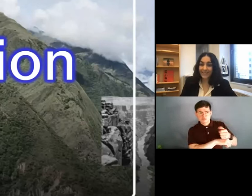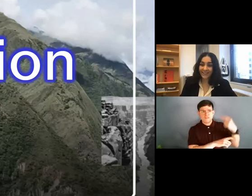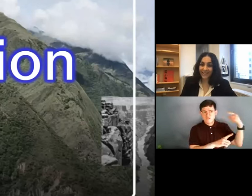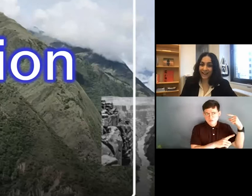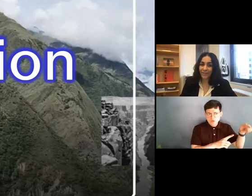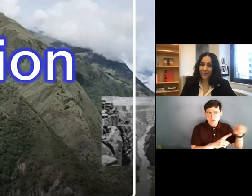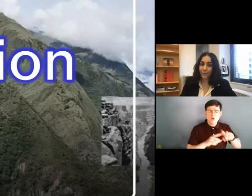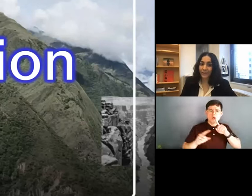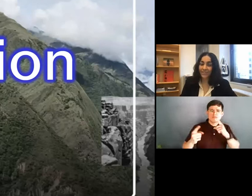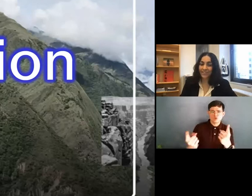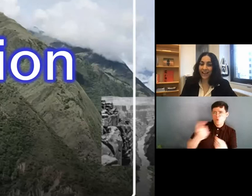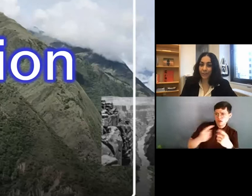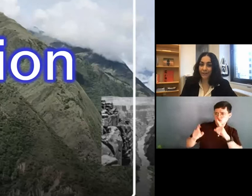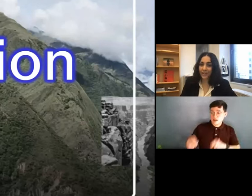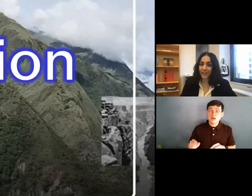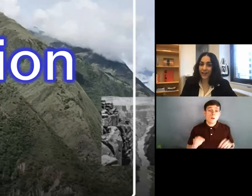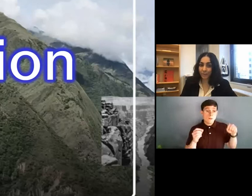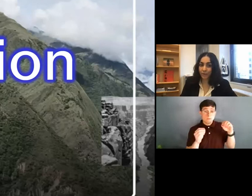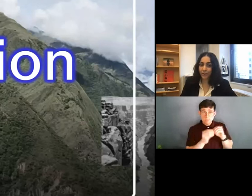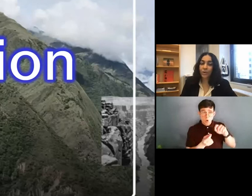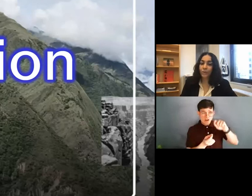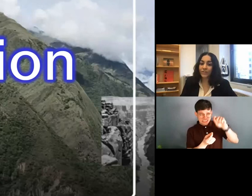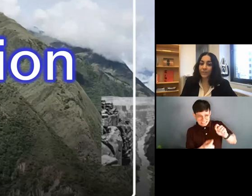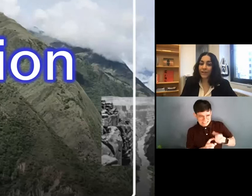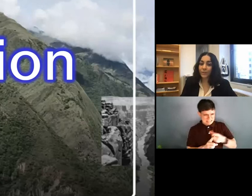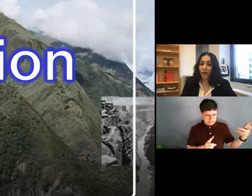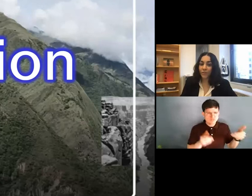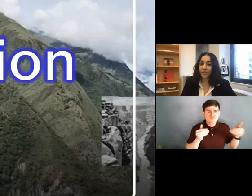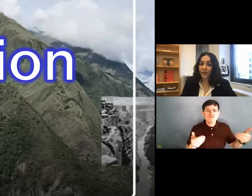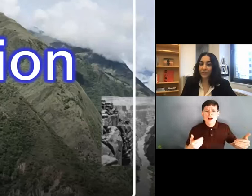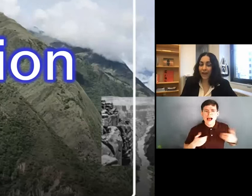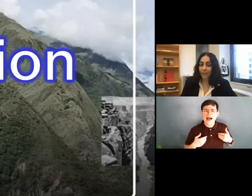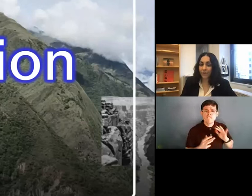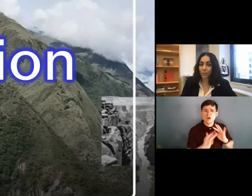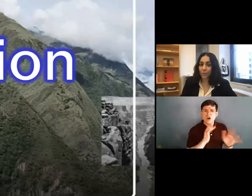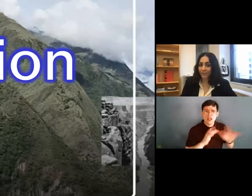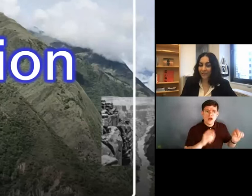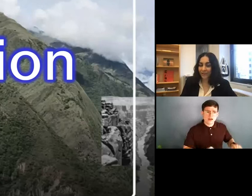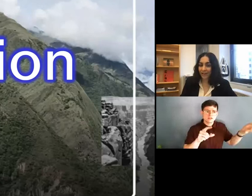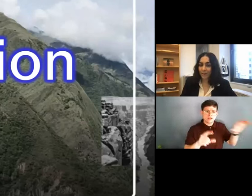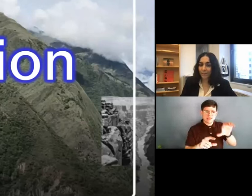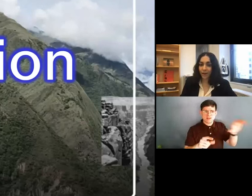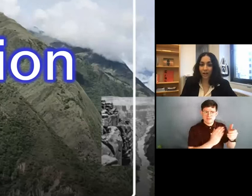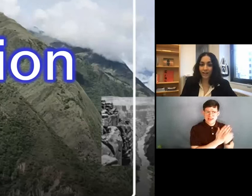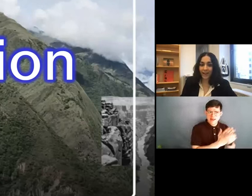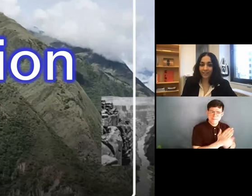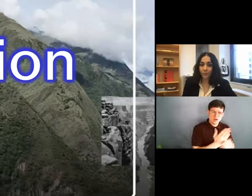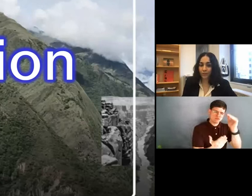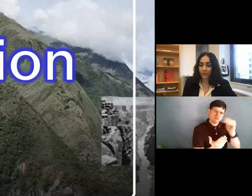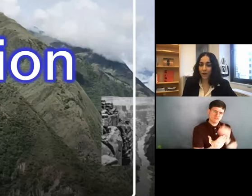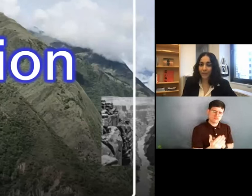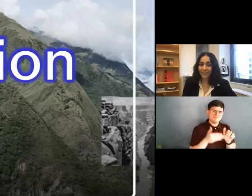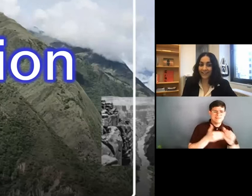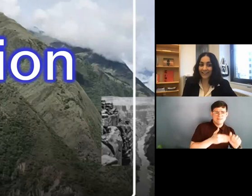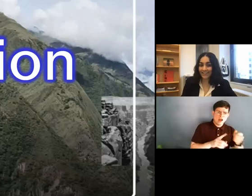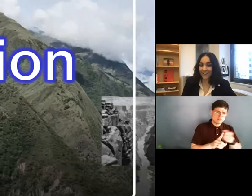more detailed guide, though, please see the Application Handbook, which is available on the Creative Capital website. And my colleague Isaac will